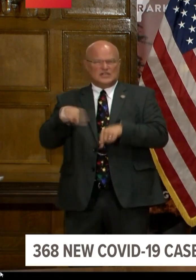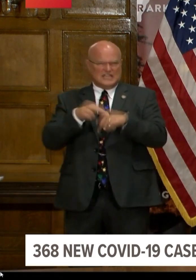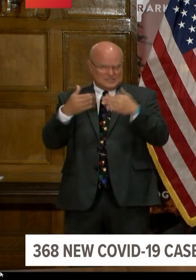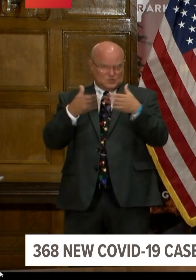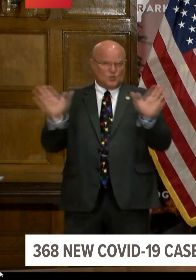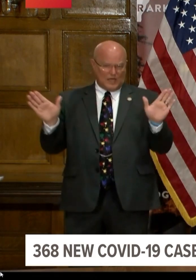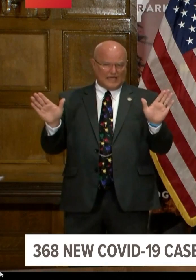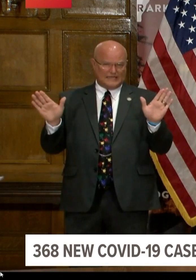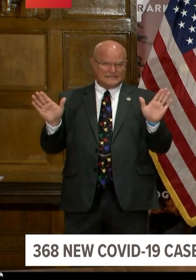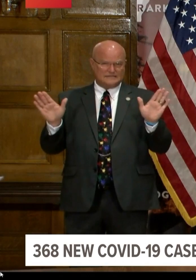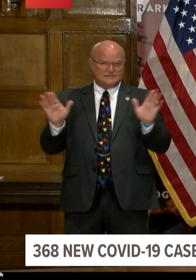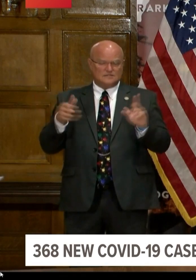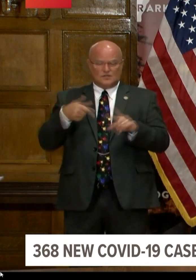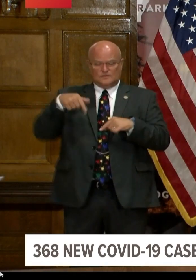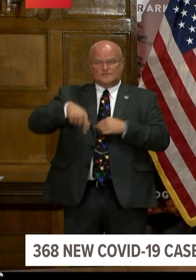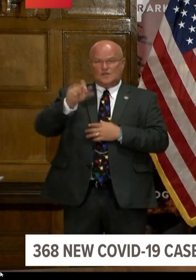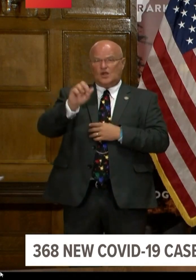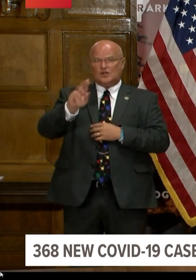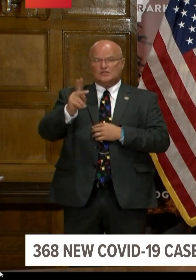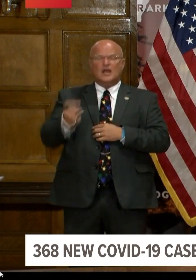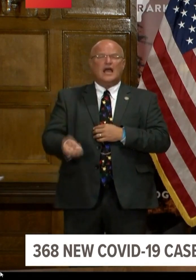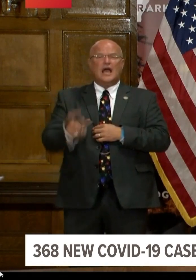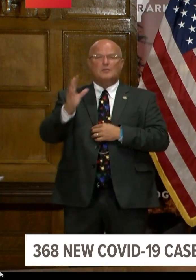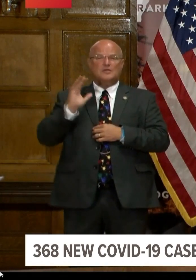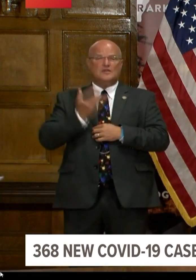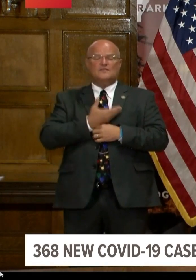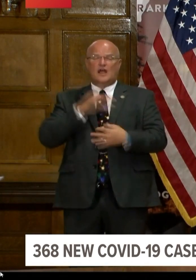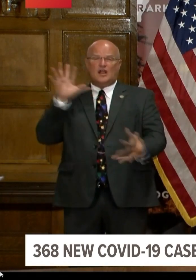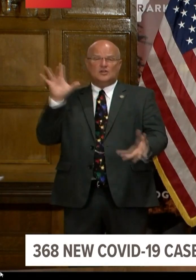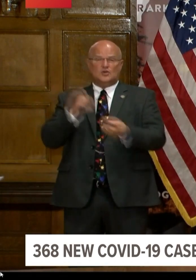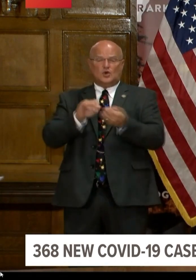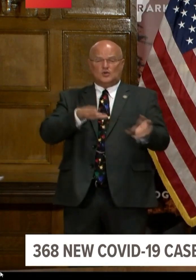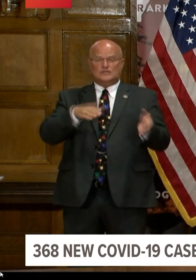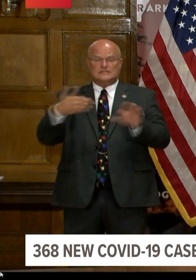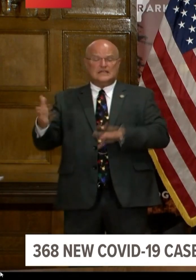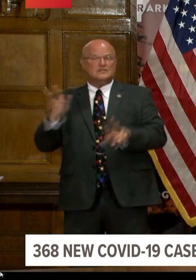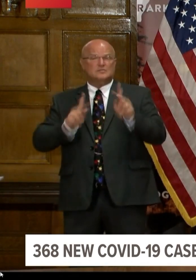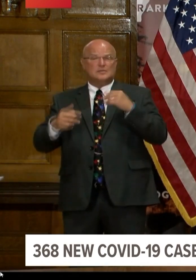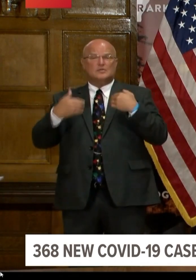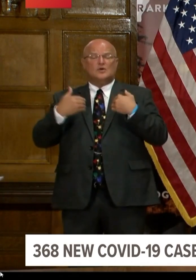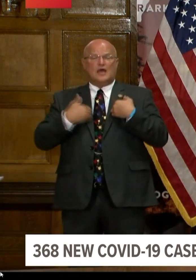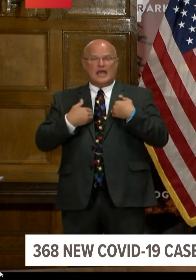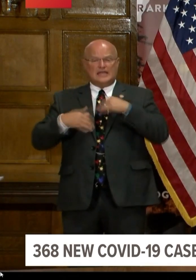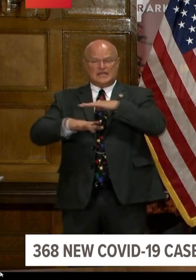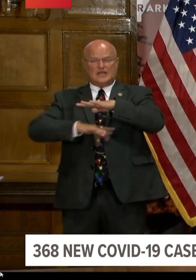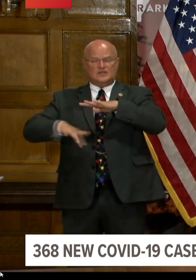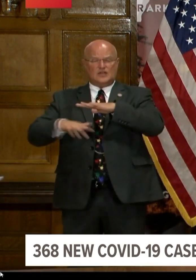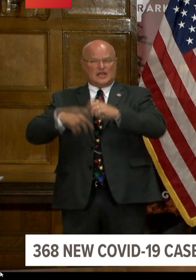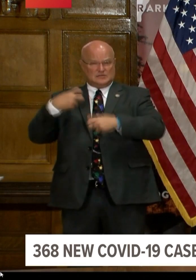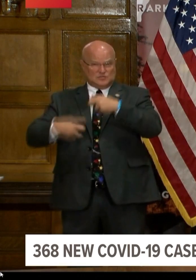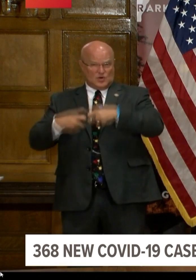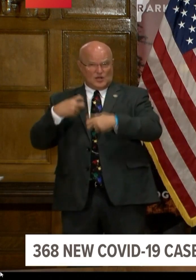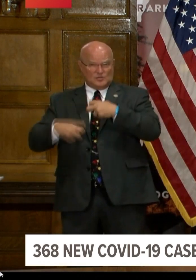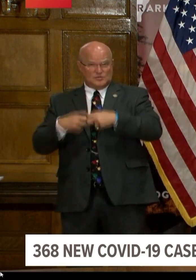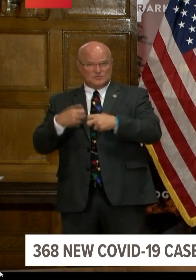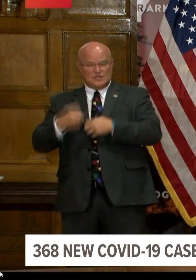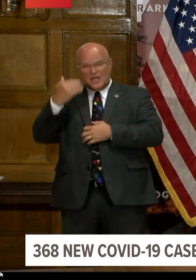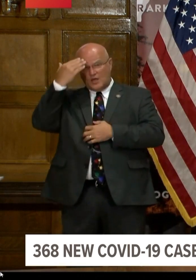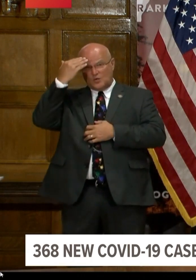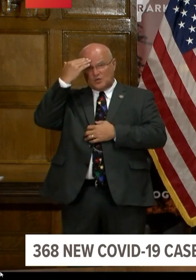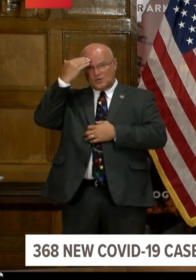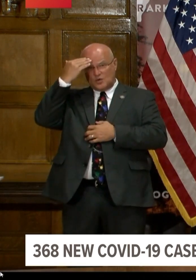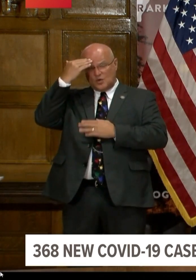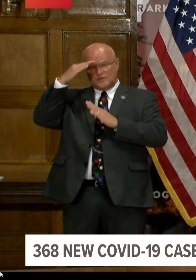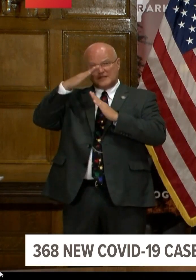nationwide. When it comes to Arkansas, how many of our total deaths are people who had underlying conditions, and do we know the